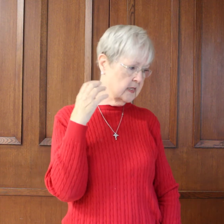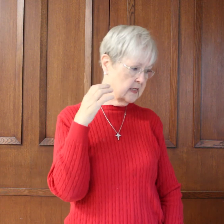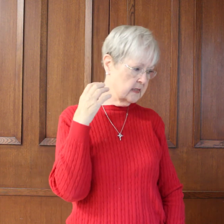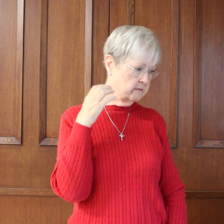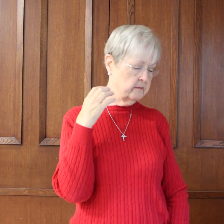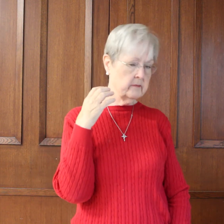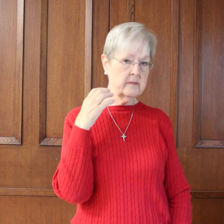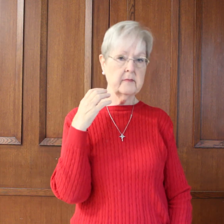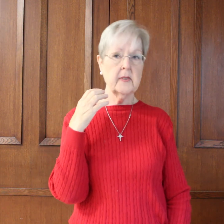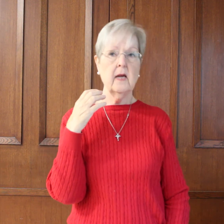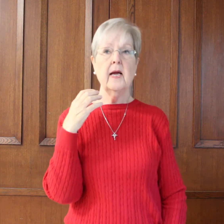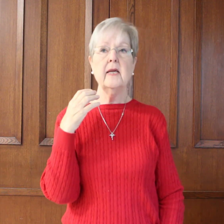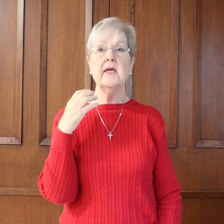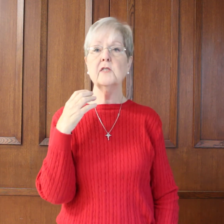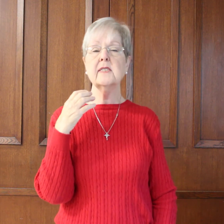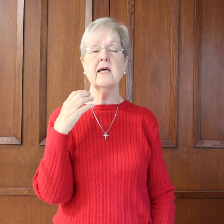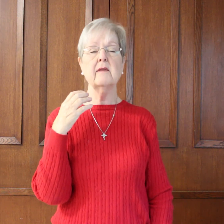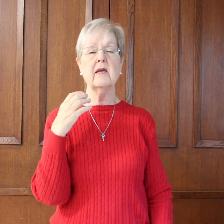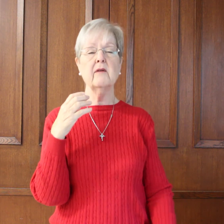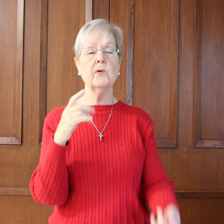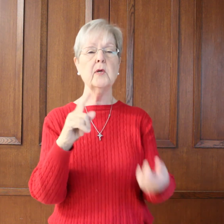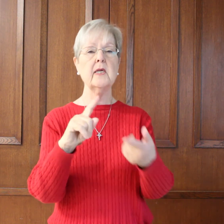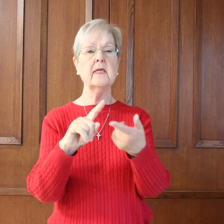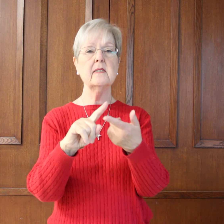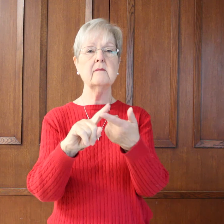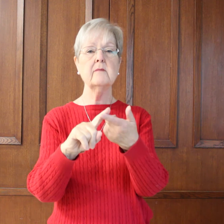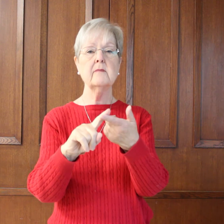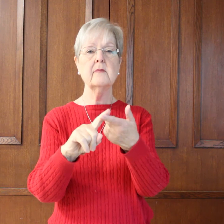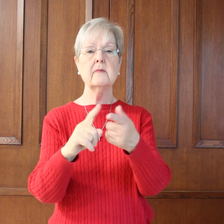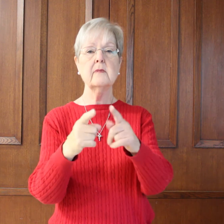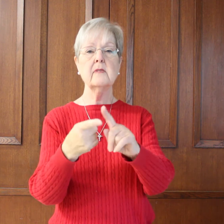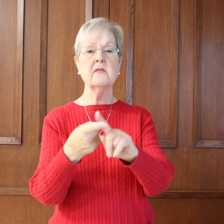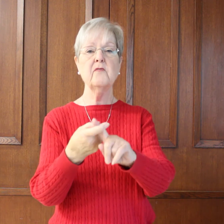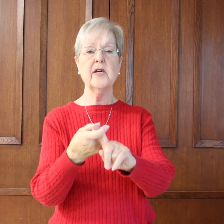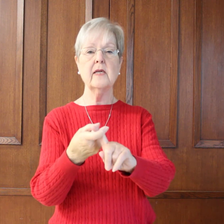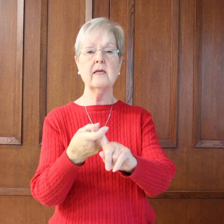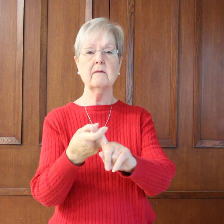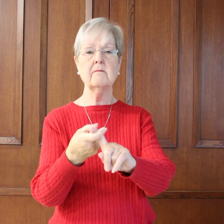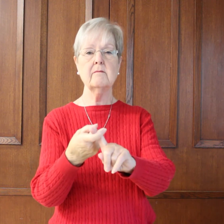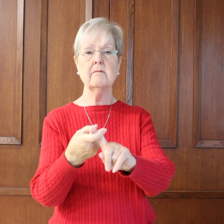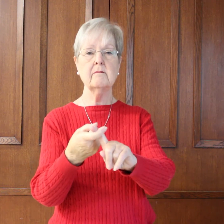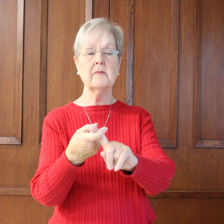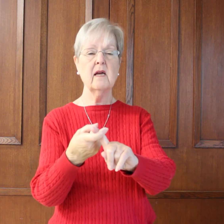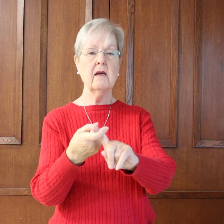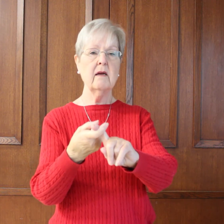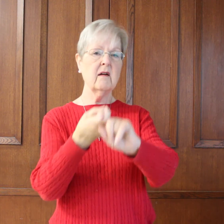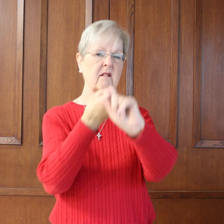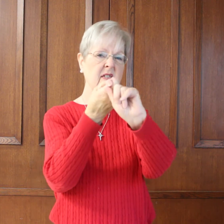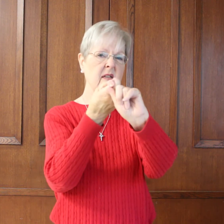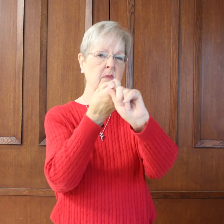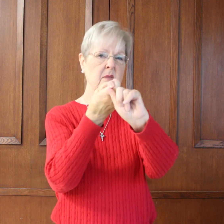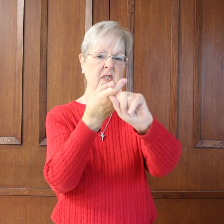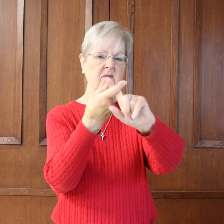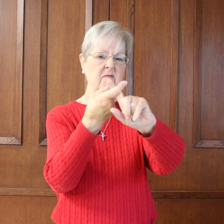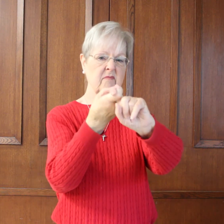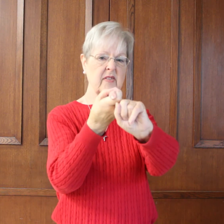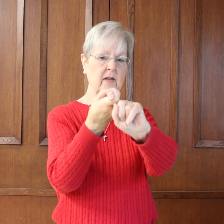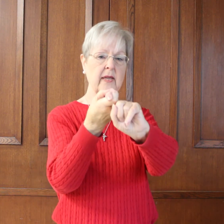cousin. And here's a sign that everyone needs. It's a friend. You know, sometimes they'll link